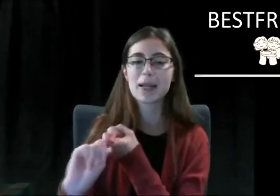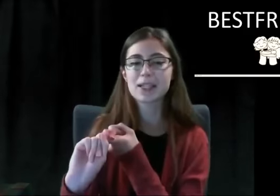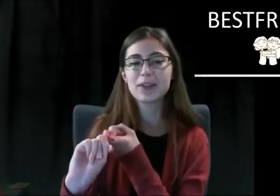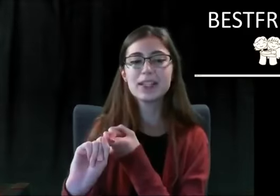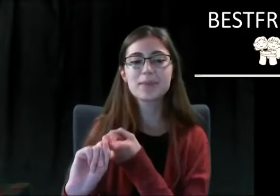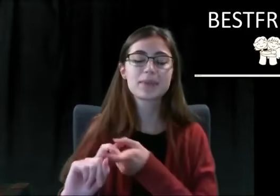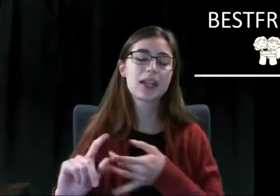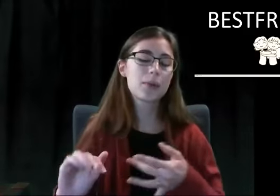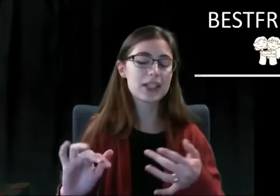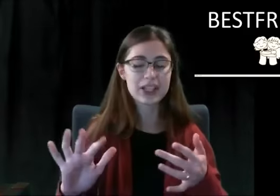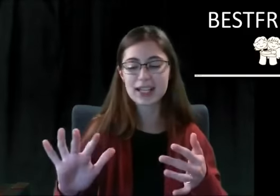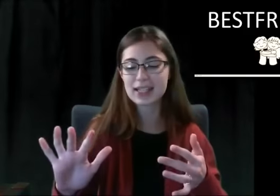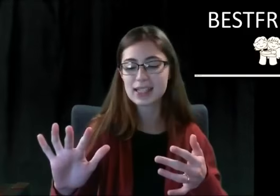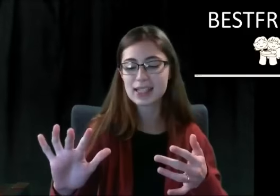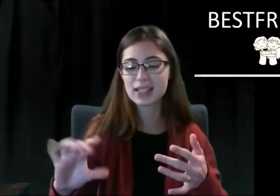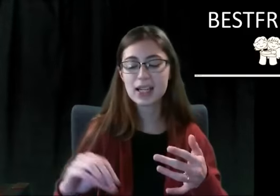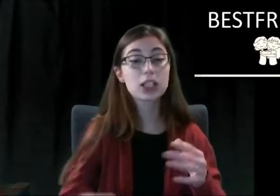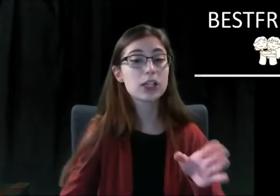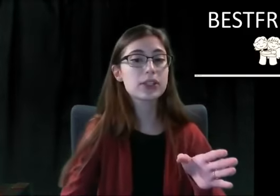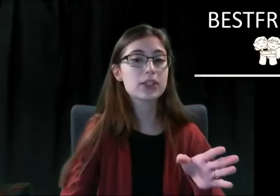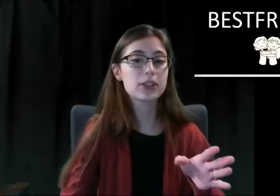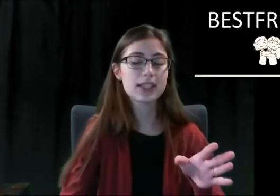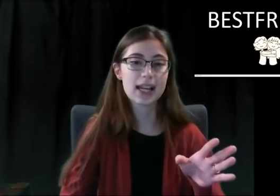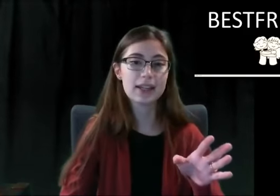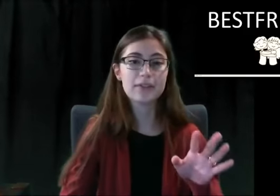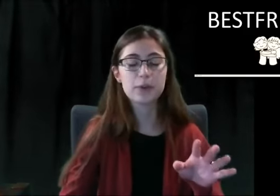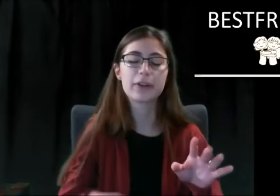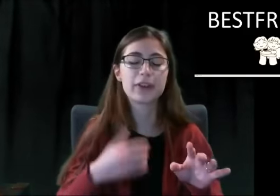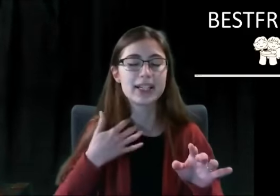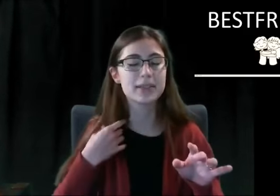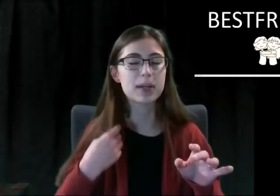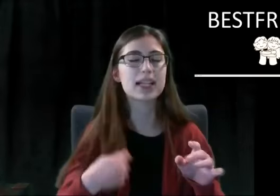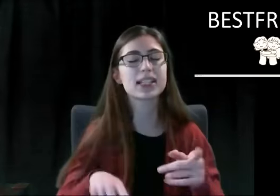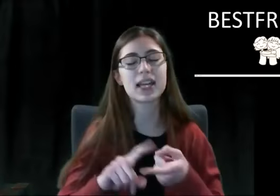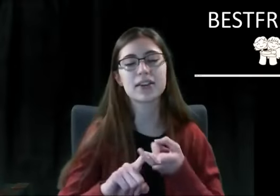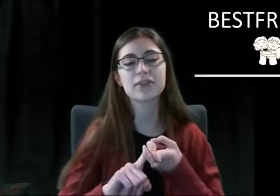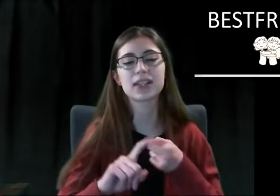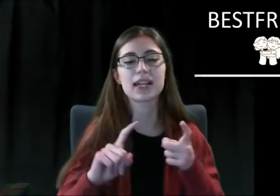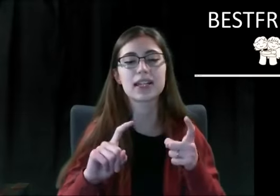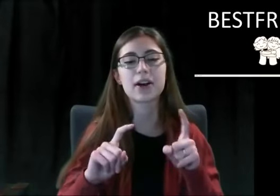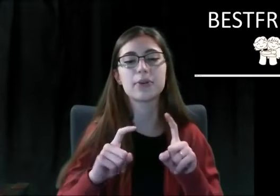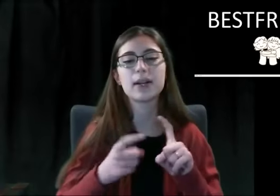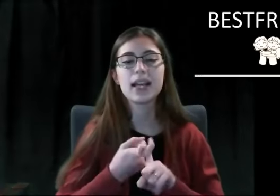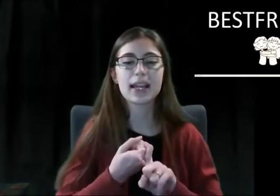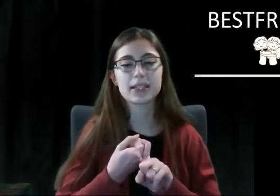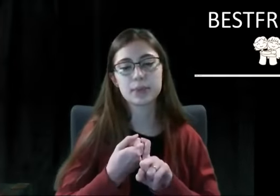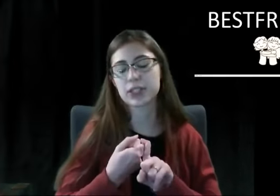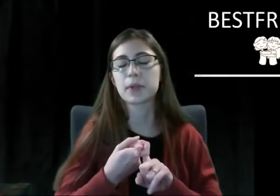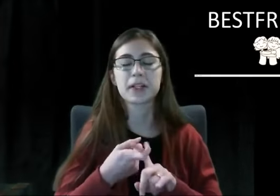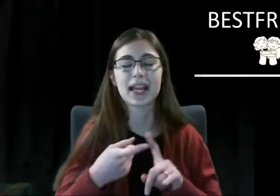friend, which is close to the sign for friend, but instead of letting go and switching where your hands